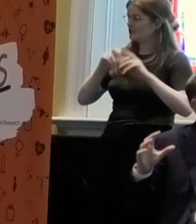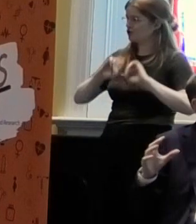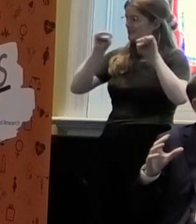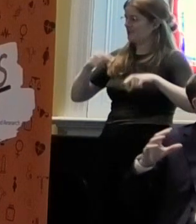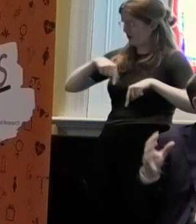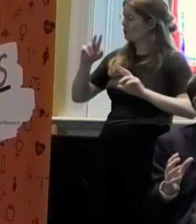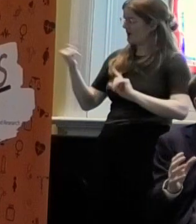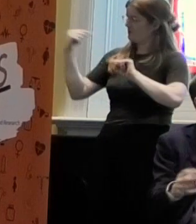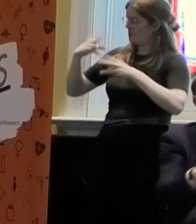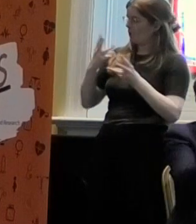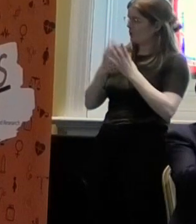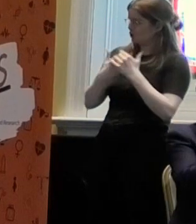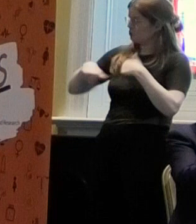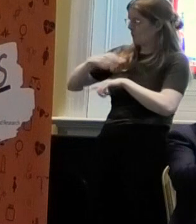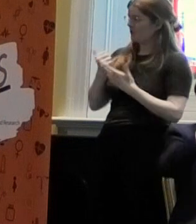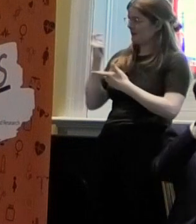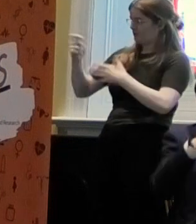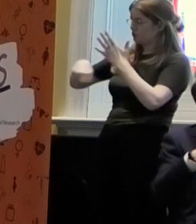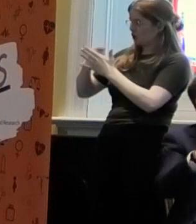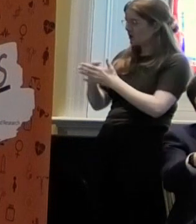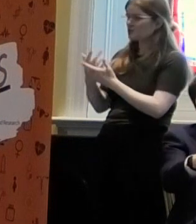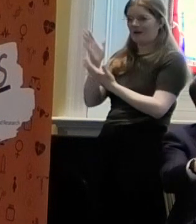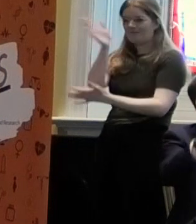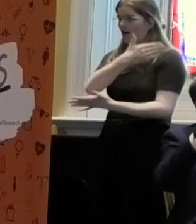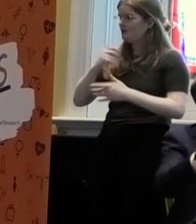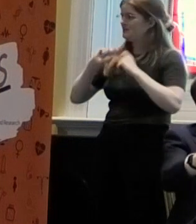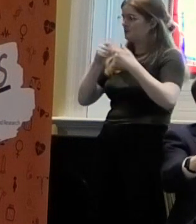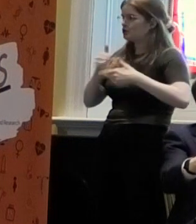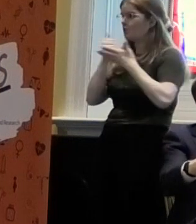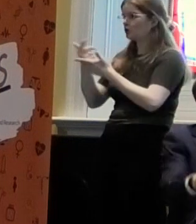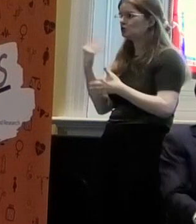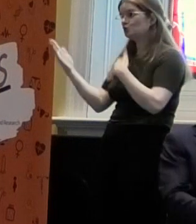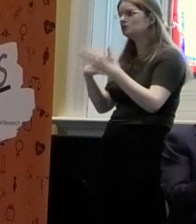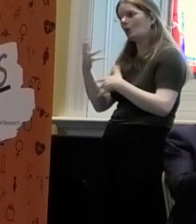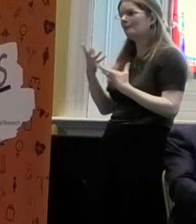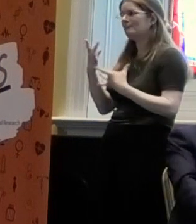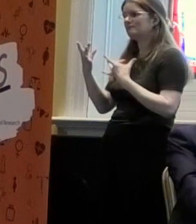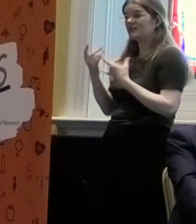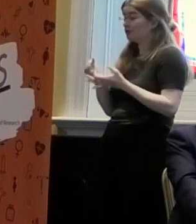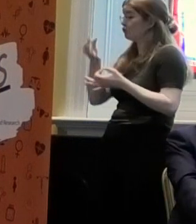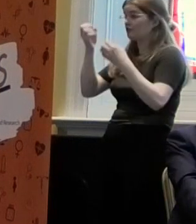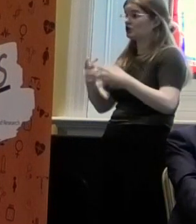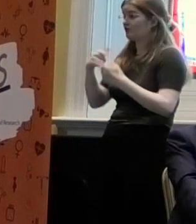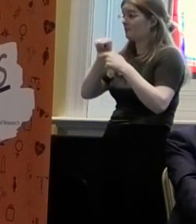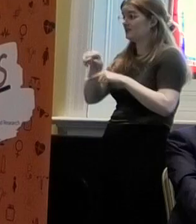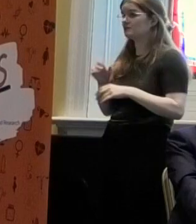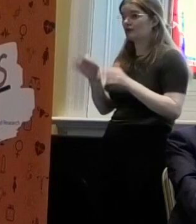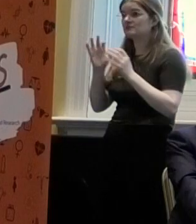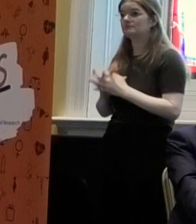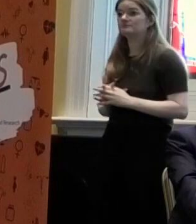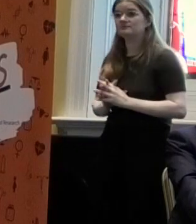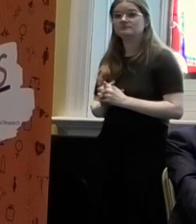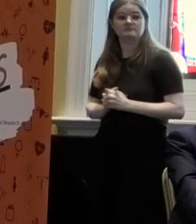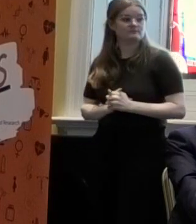You can come work with us. We'll give you a project. We have a whole team behind you. You can run with it. And we've got some great outputs from That's brilliant. That's